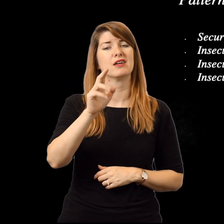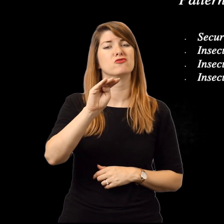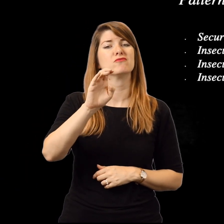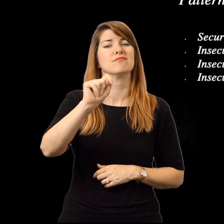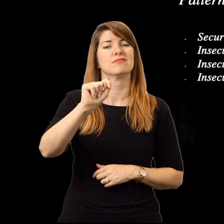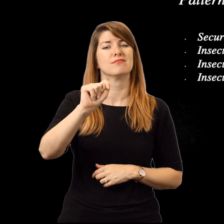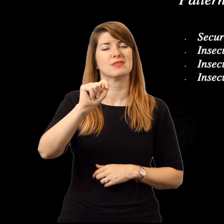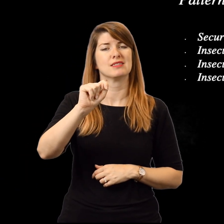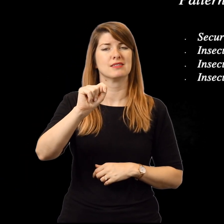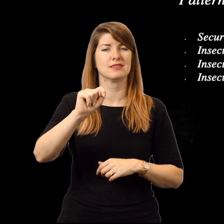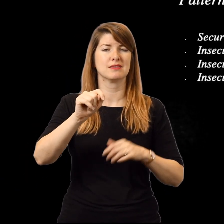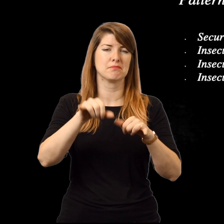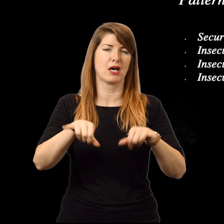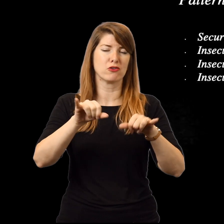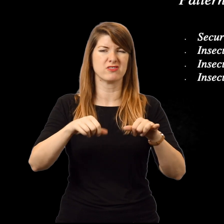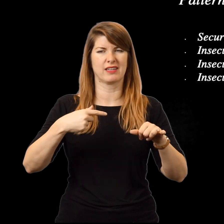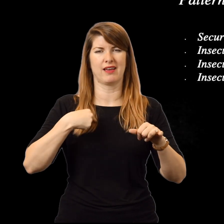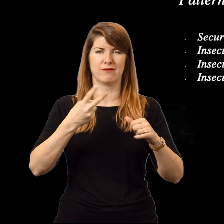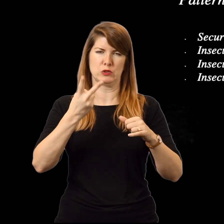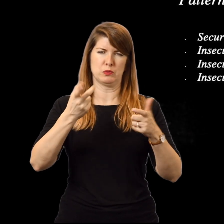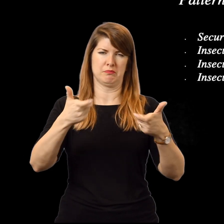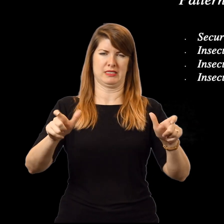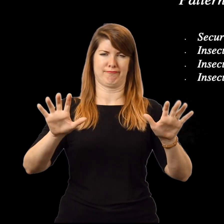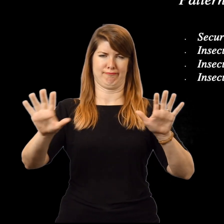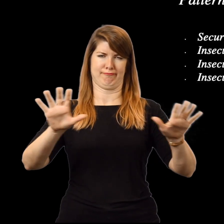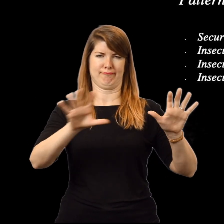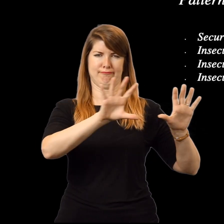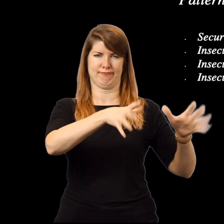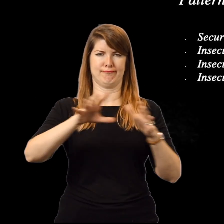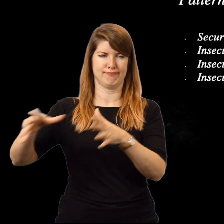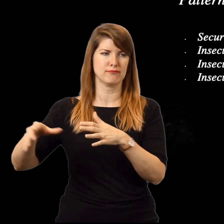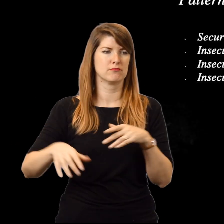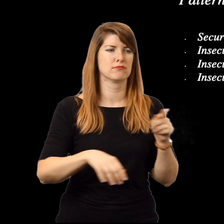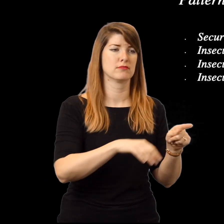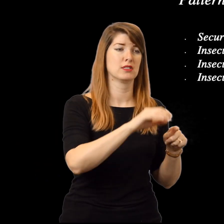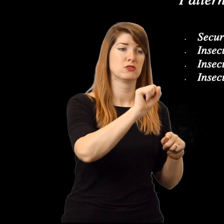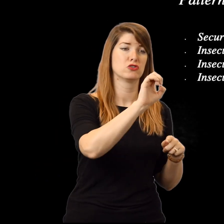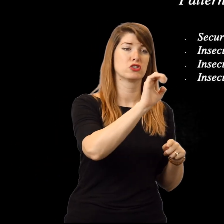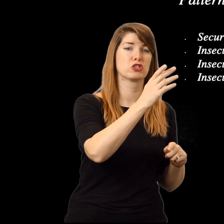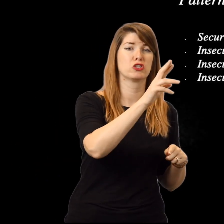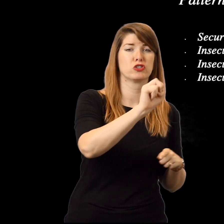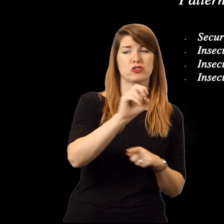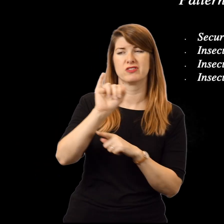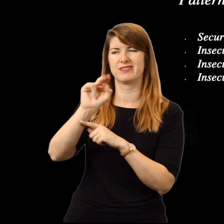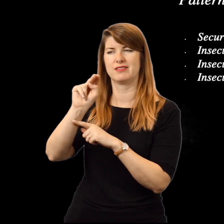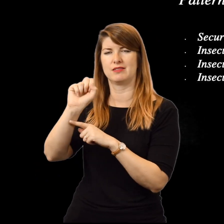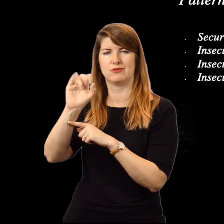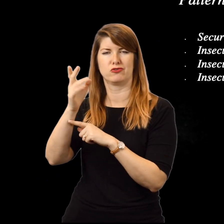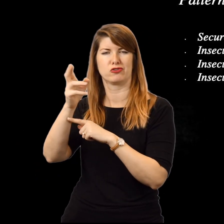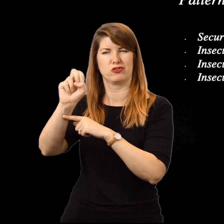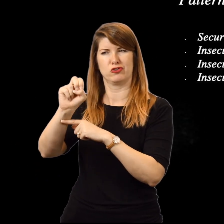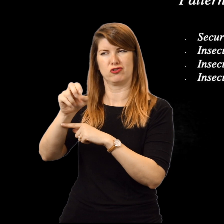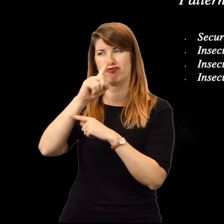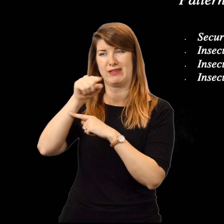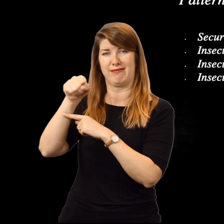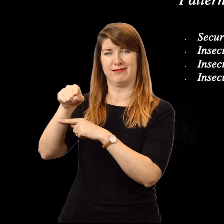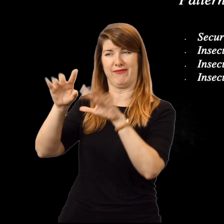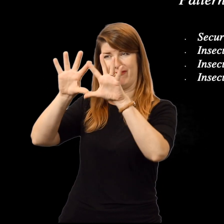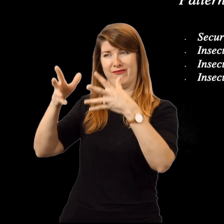there are two broad categories, secure and insecure. And insecure has three different subtypes: